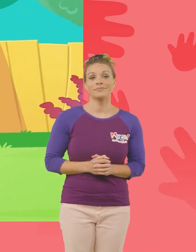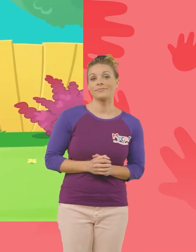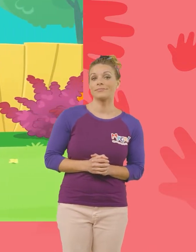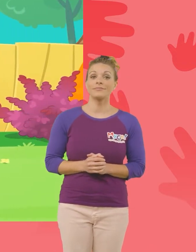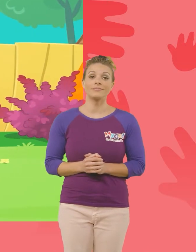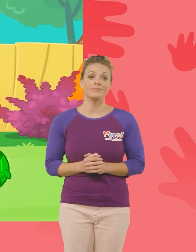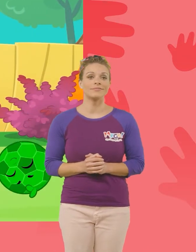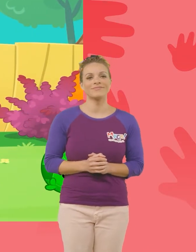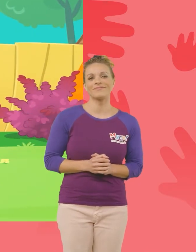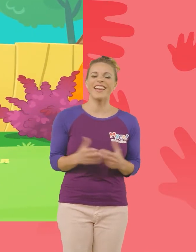Huh?